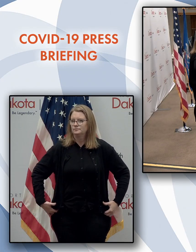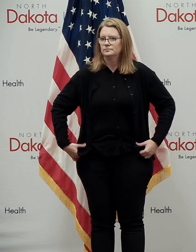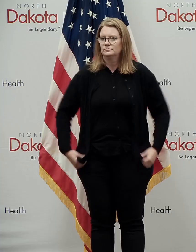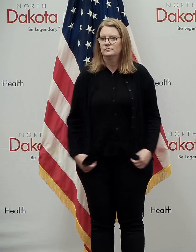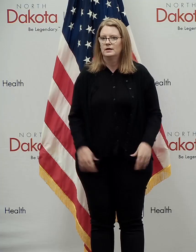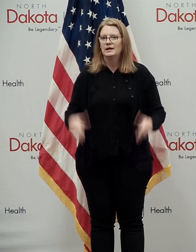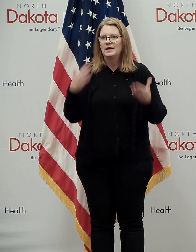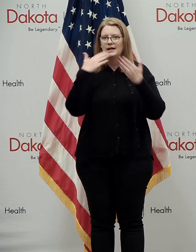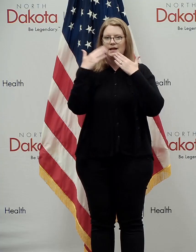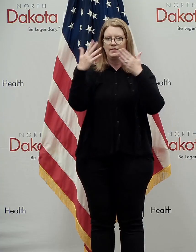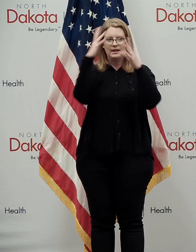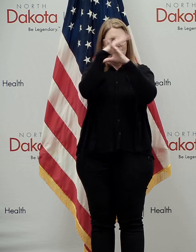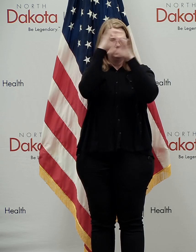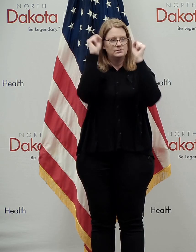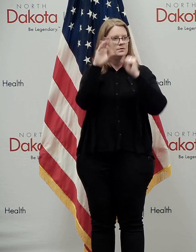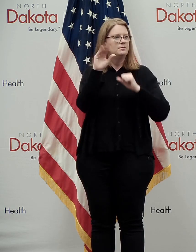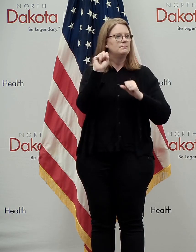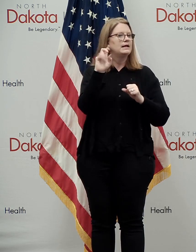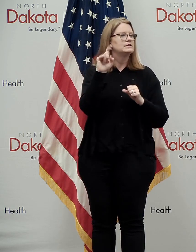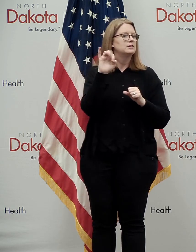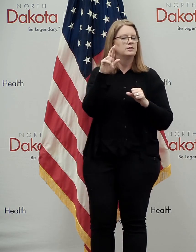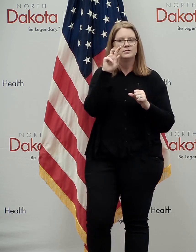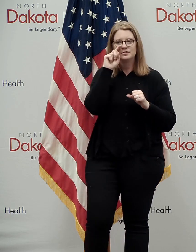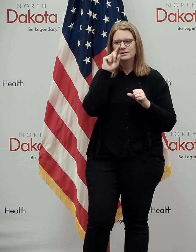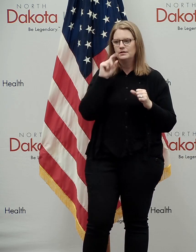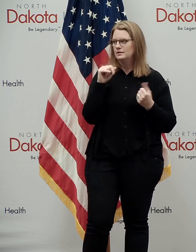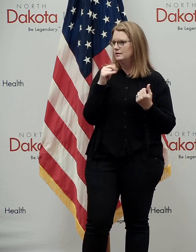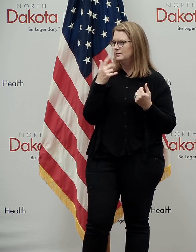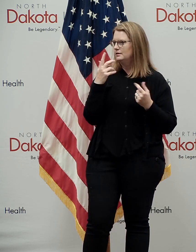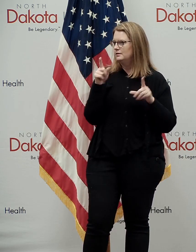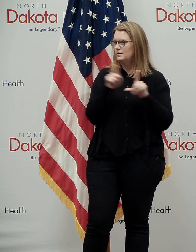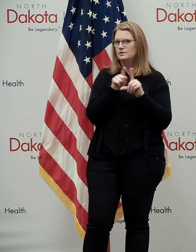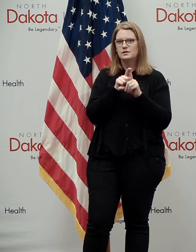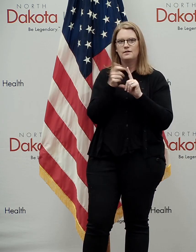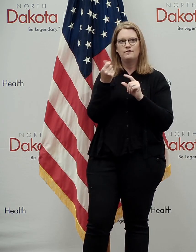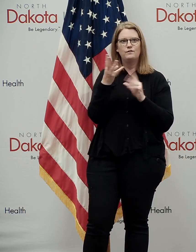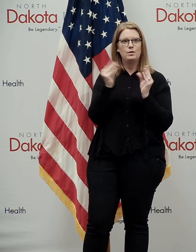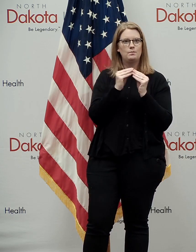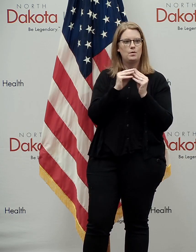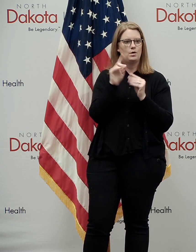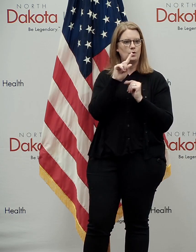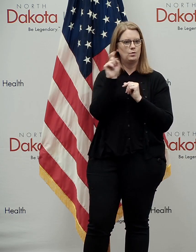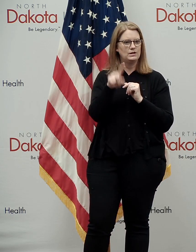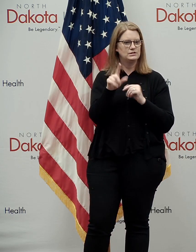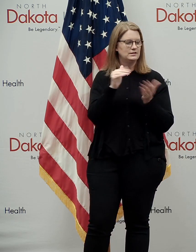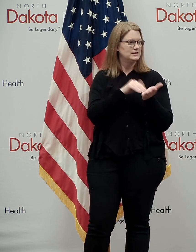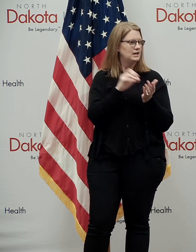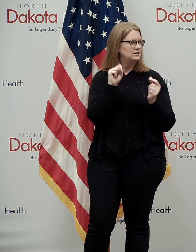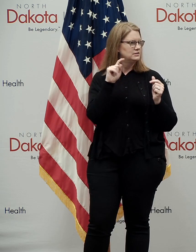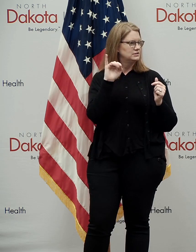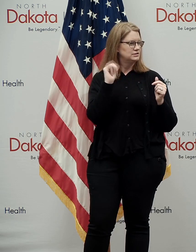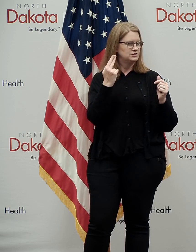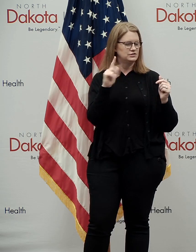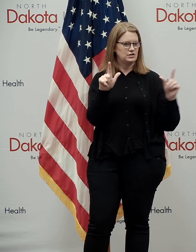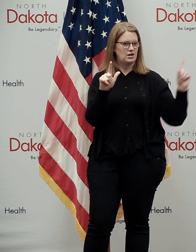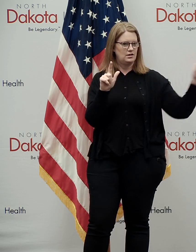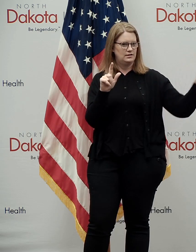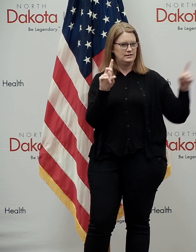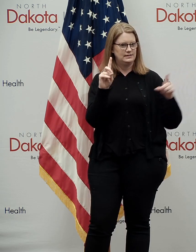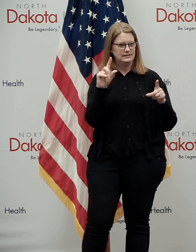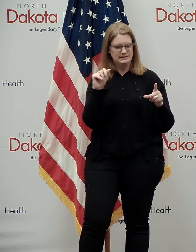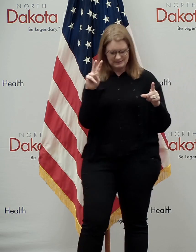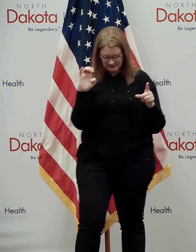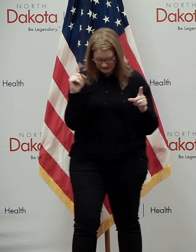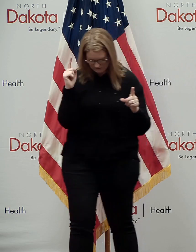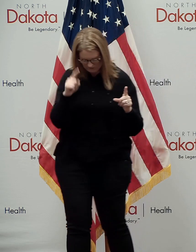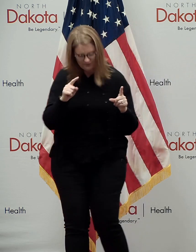Thank you, Superintendent Baesler. Remind those folks here we got time for a few more questions, and Dr. Stahl is still here. Dave, I think we're finally getting to